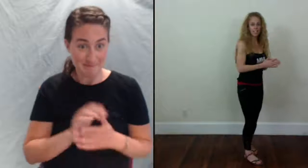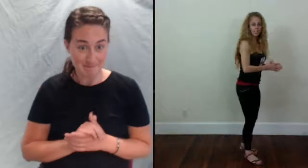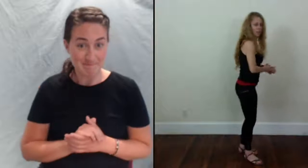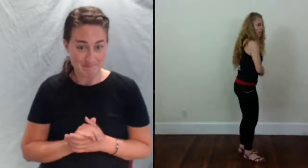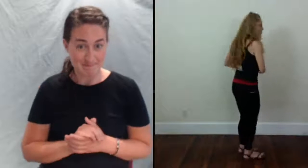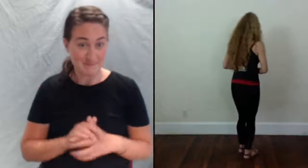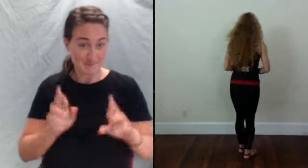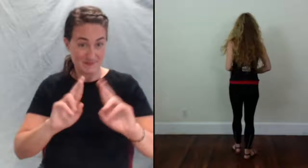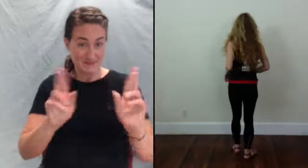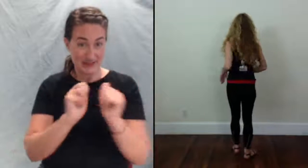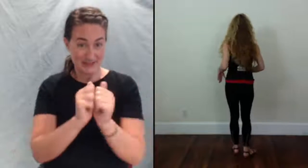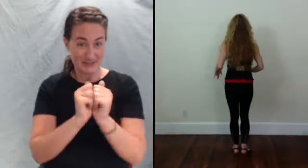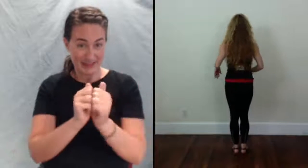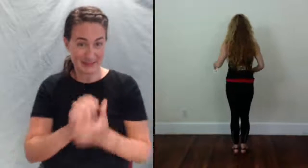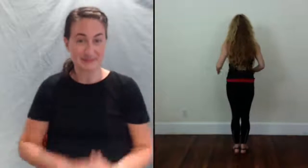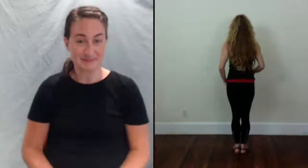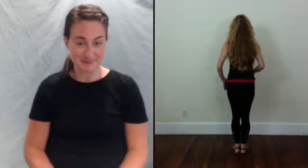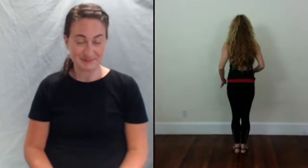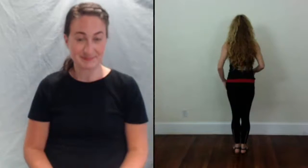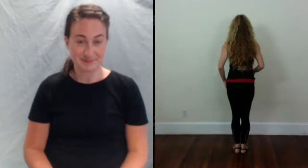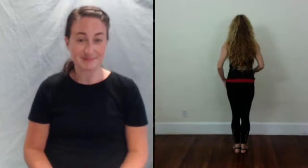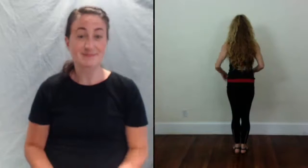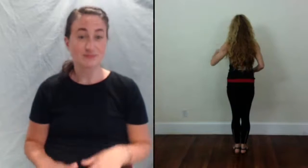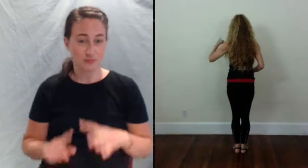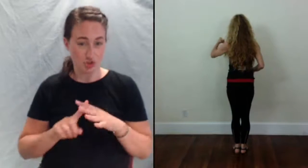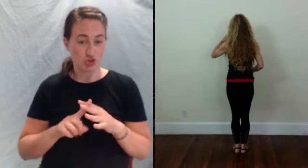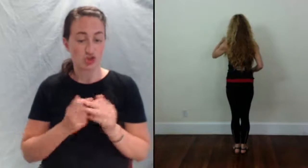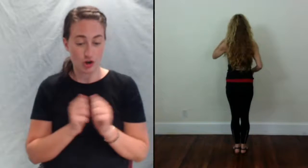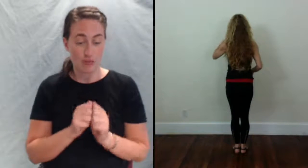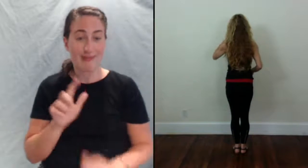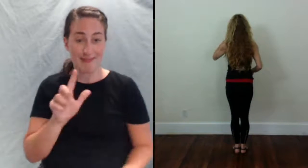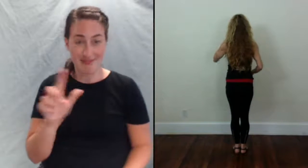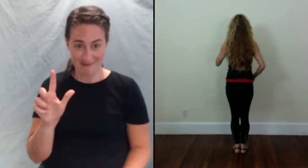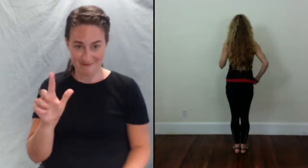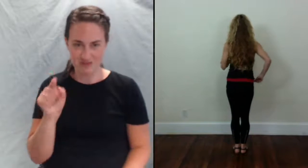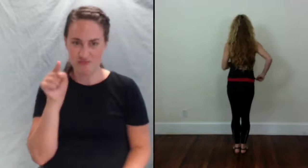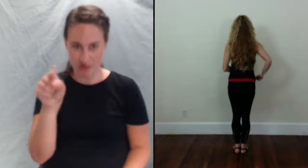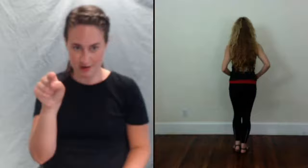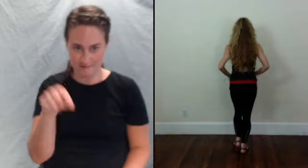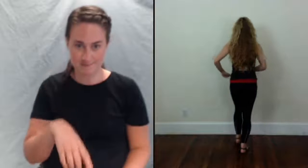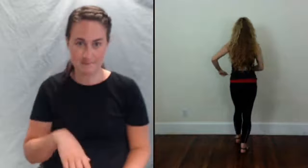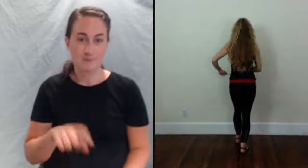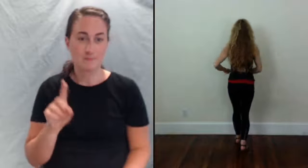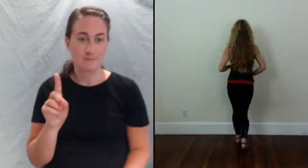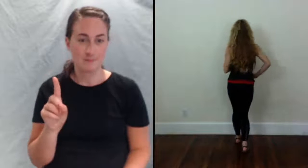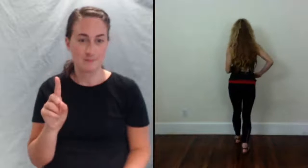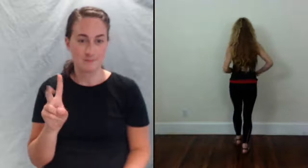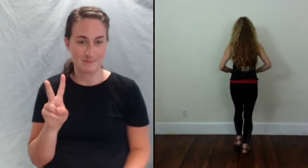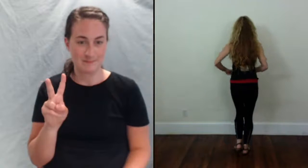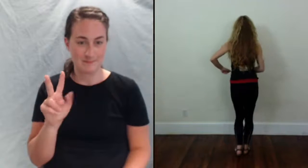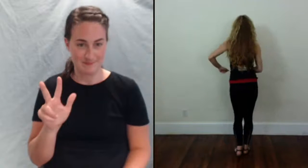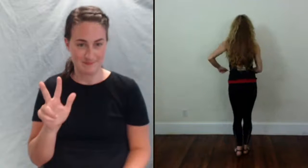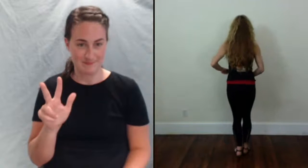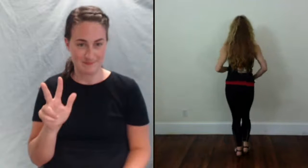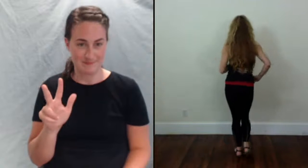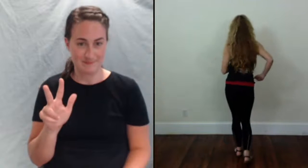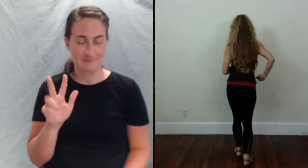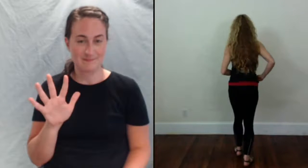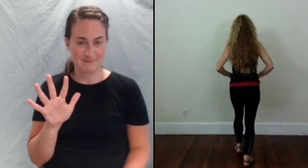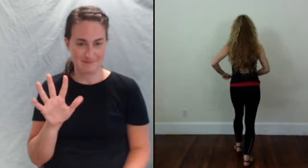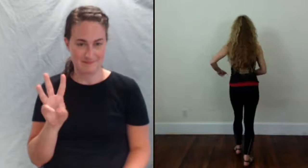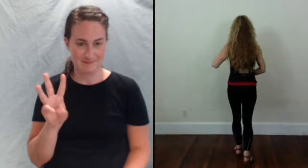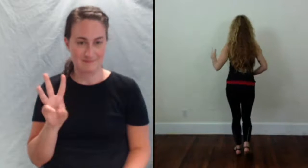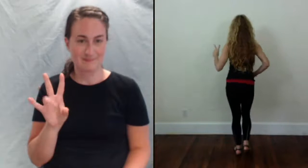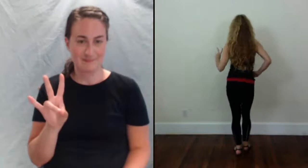right? Let's try it together. Starting with the left foot, going forward. Basic